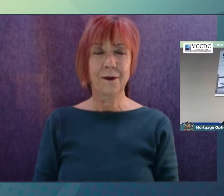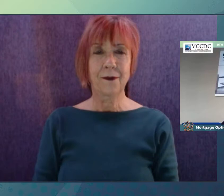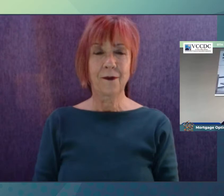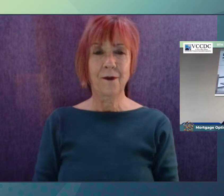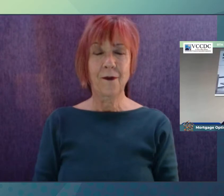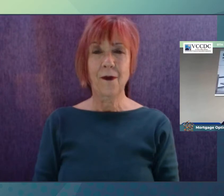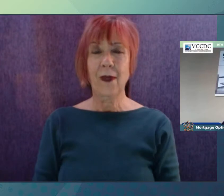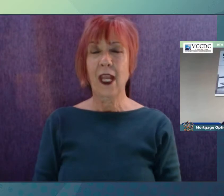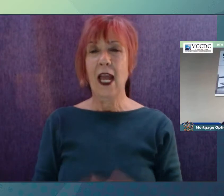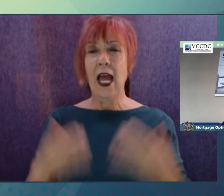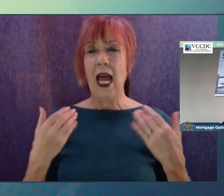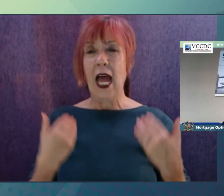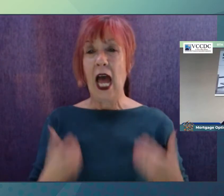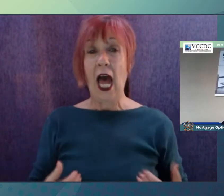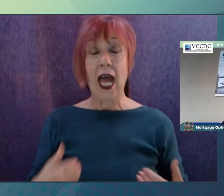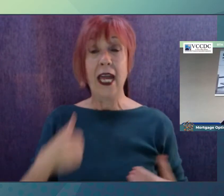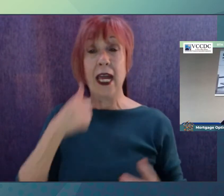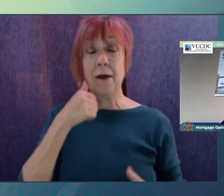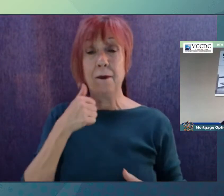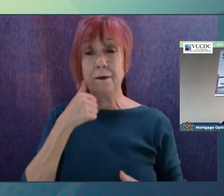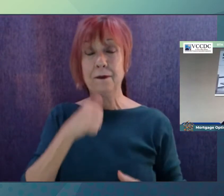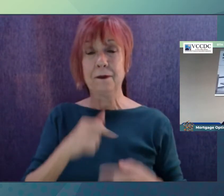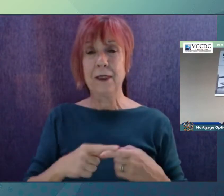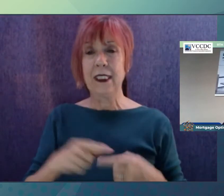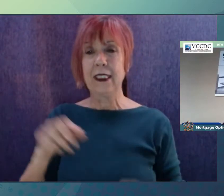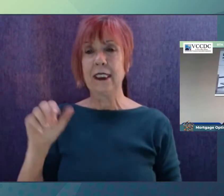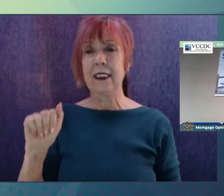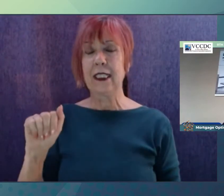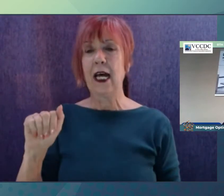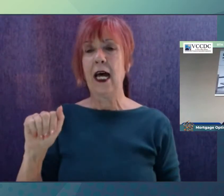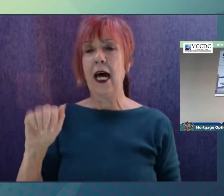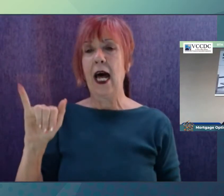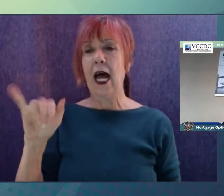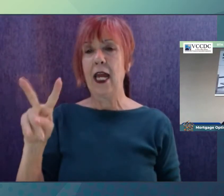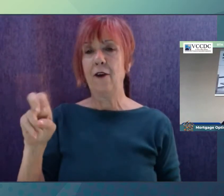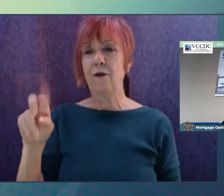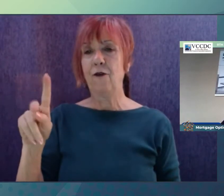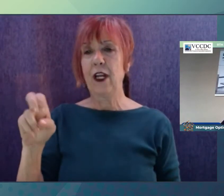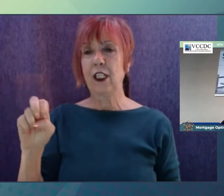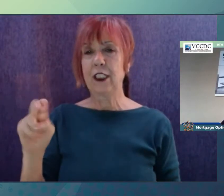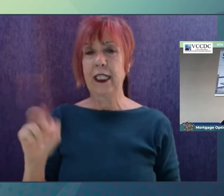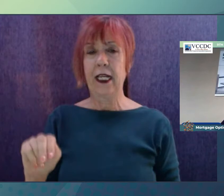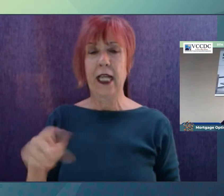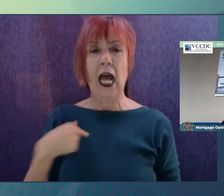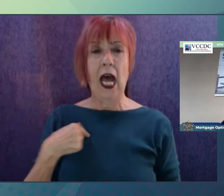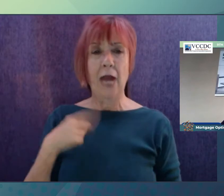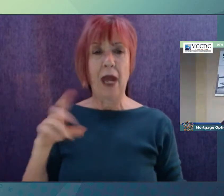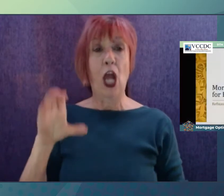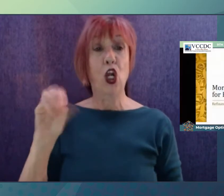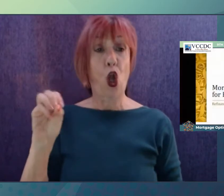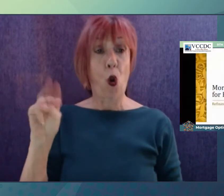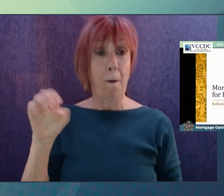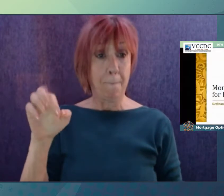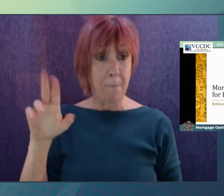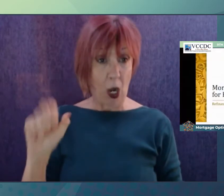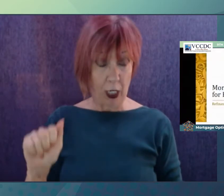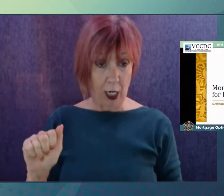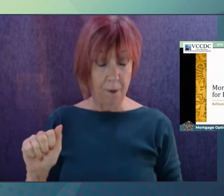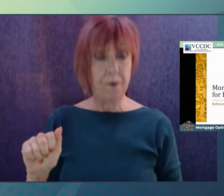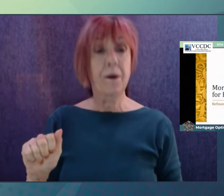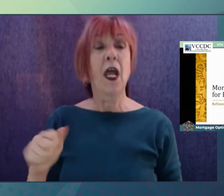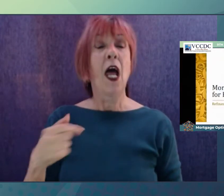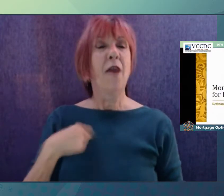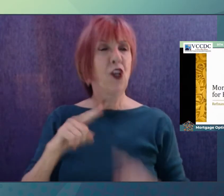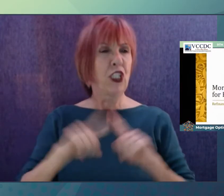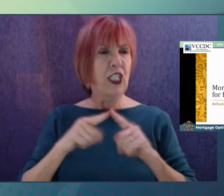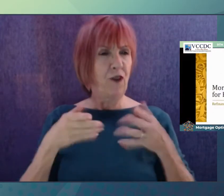Sebastian. I'm the banking center manager at Comerica Bank in West Hollywood location. There are different ways to tap into